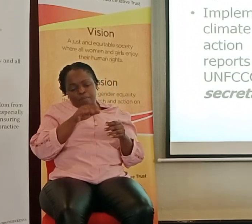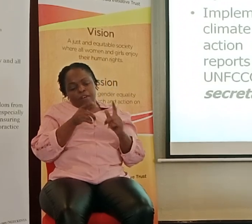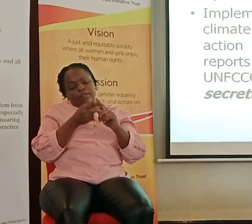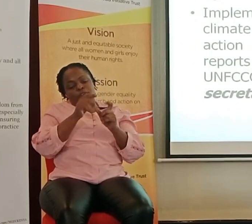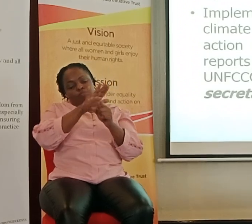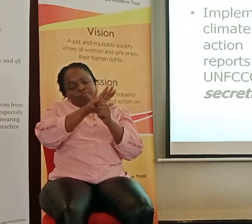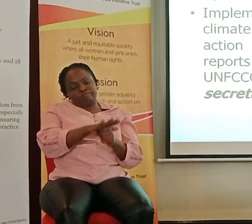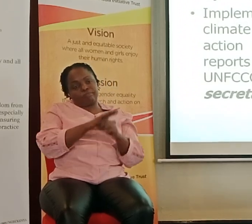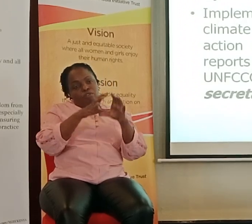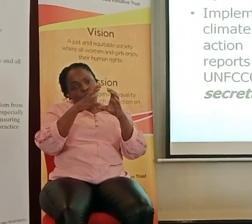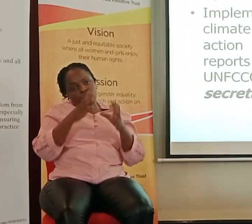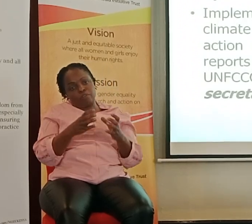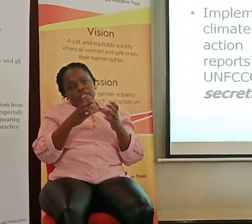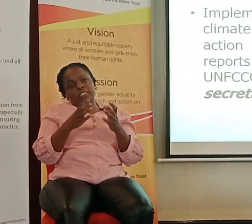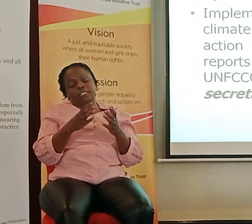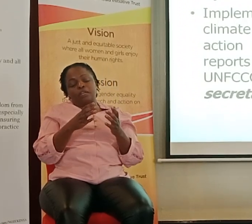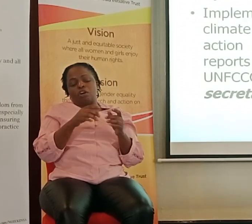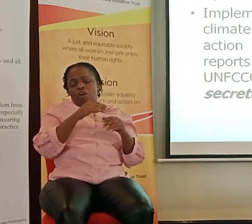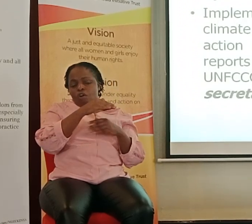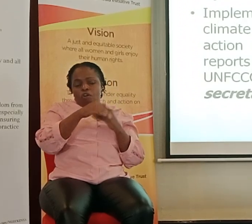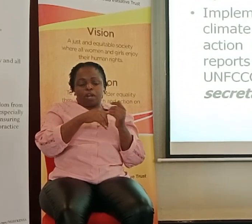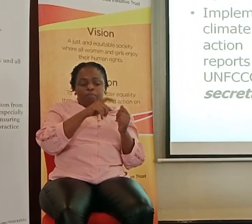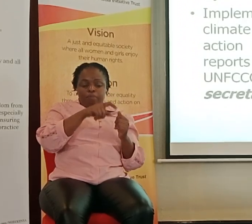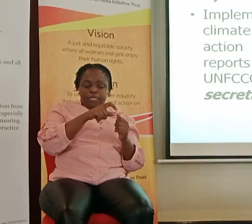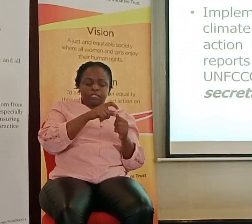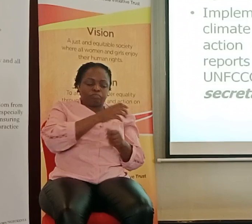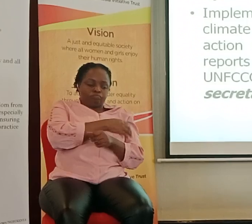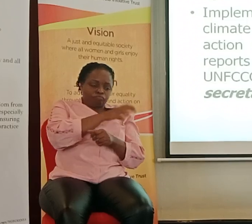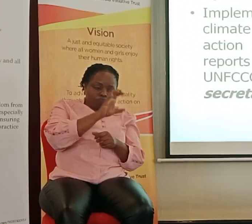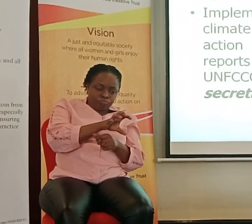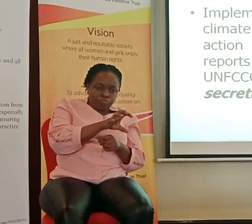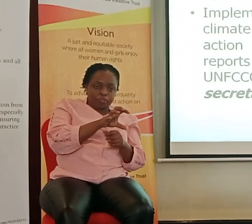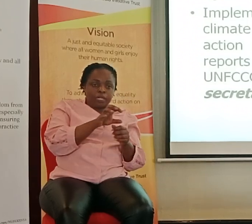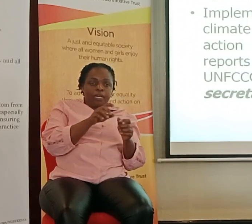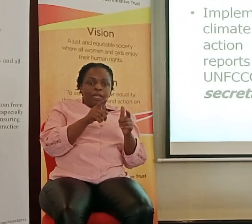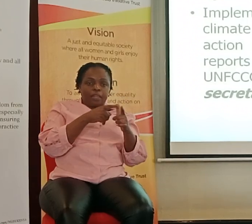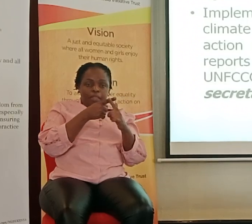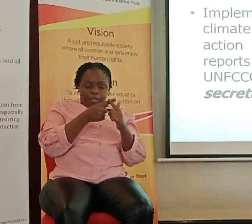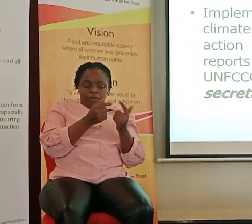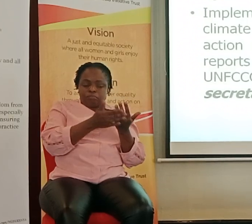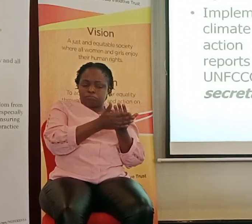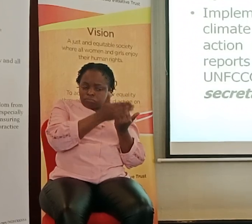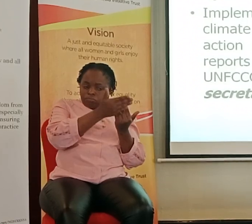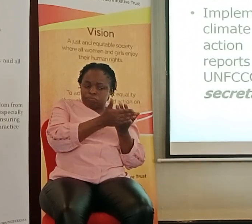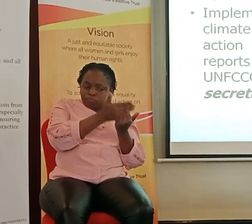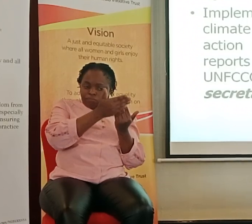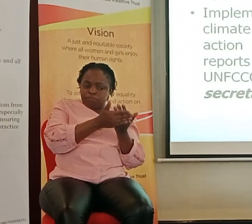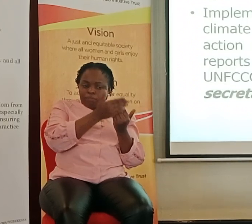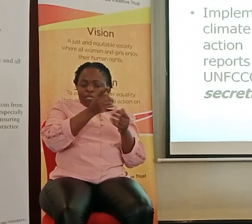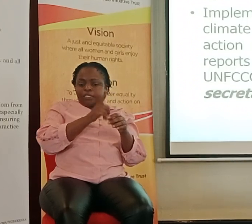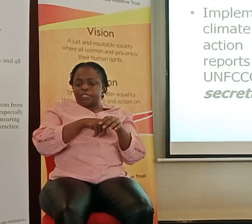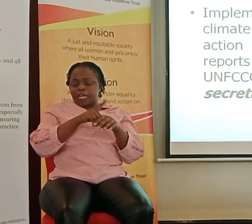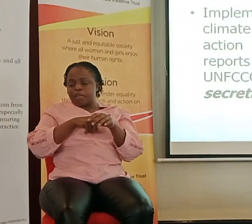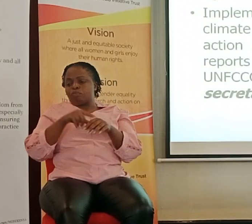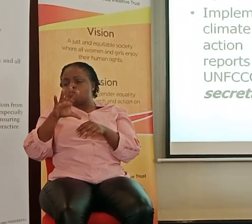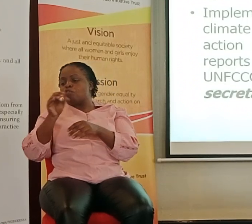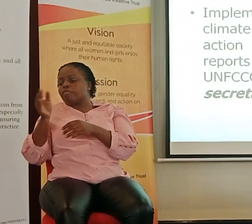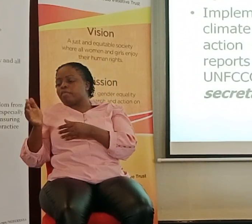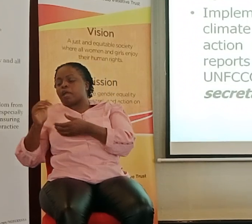from marginalized and minority communities, have the capacity to